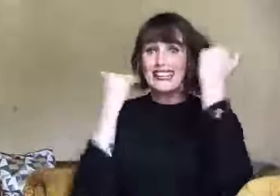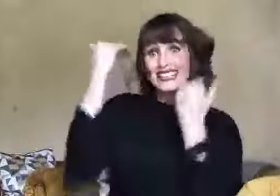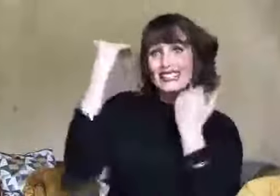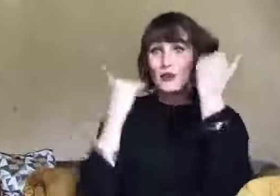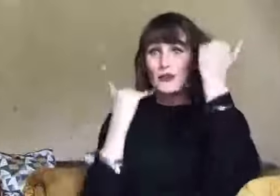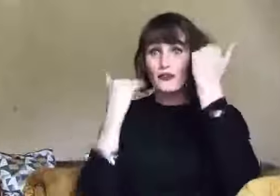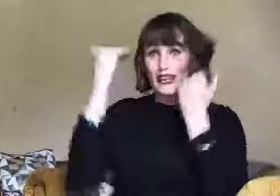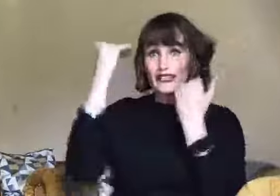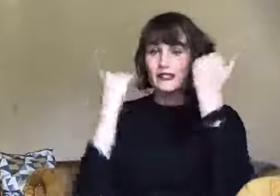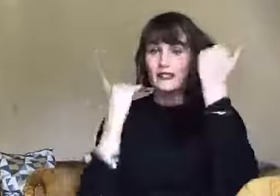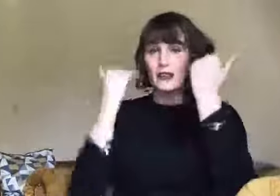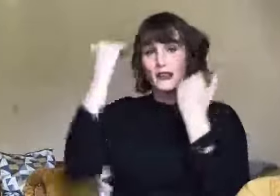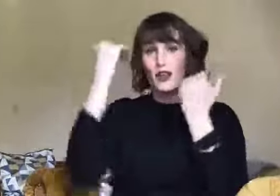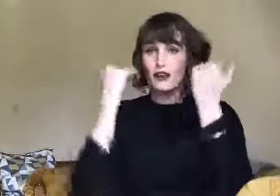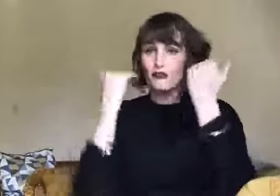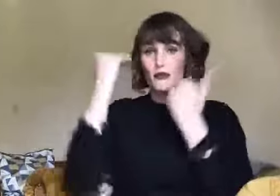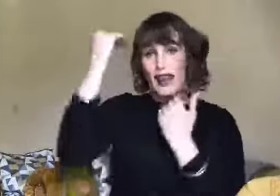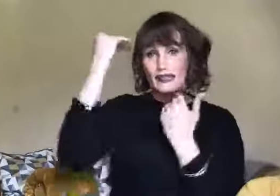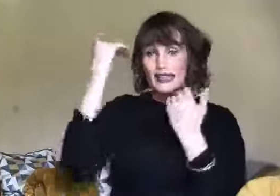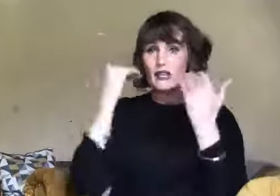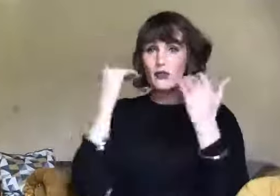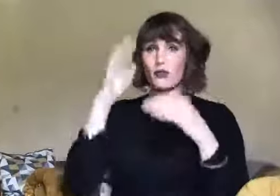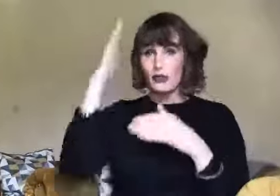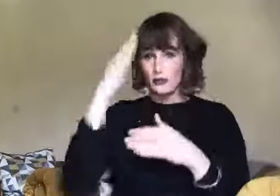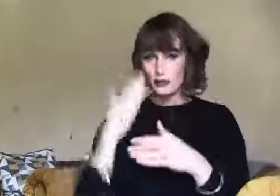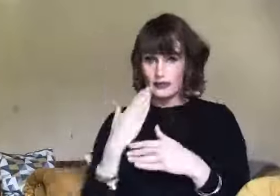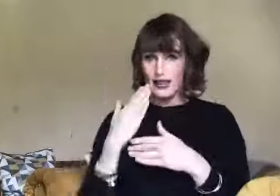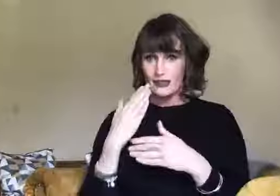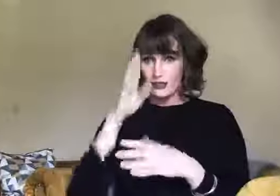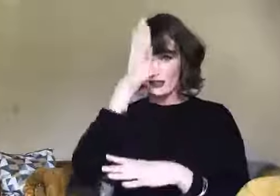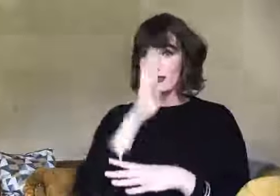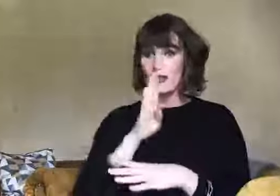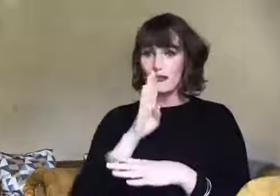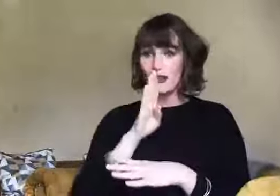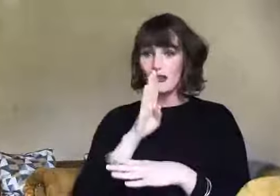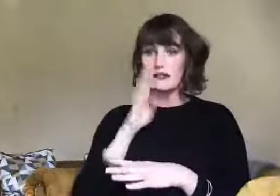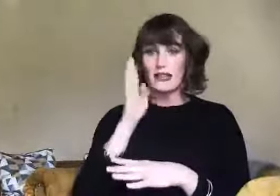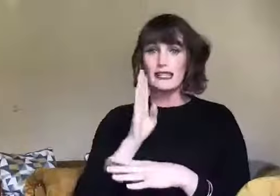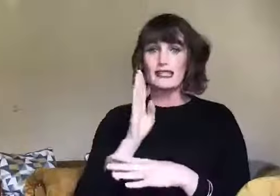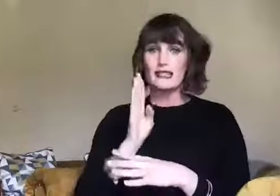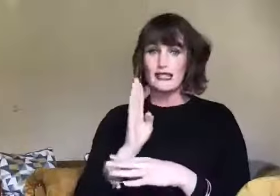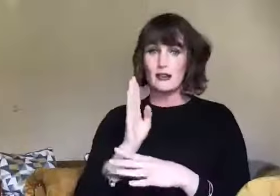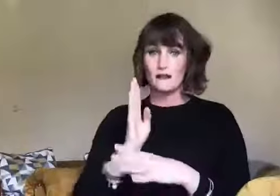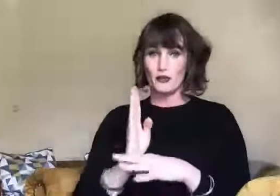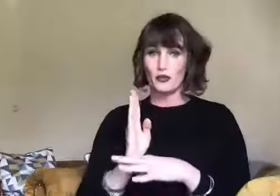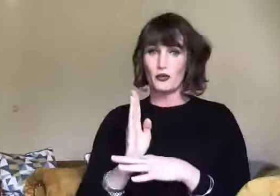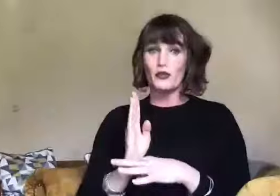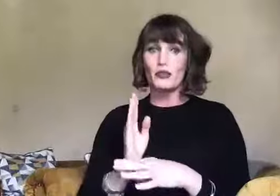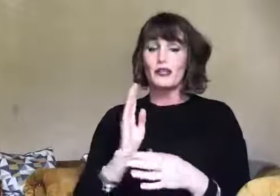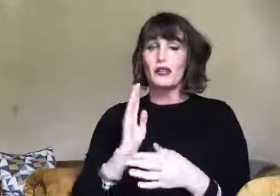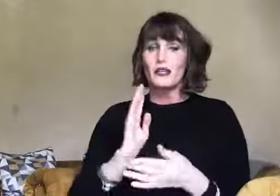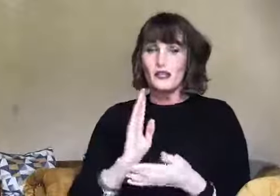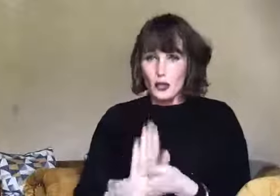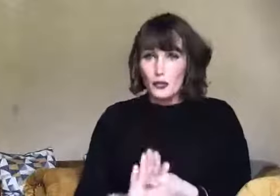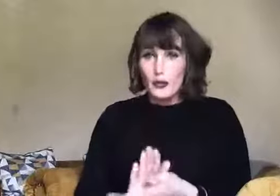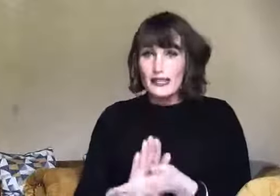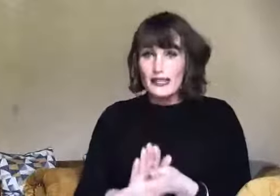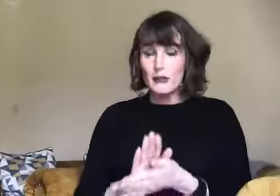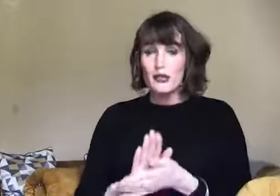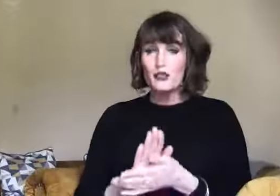need to see your face kind of reacting, or if you're sad and serious, they need to see that for sure. So we need to make